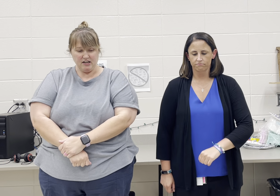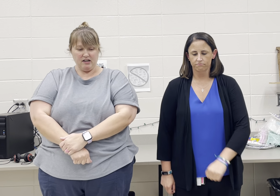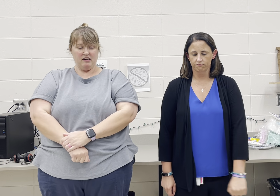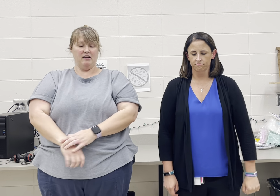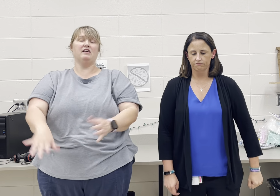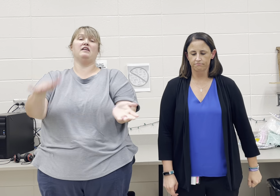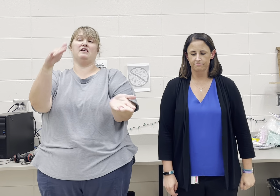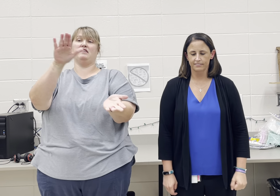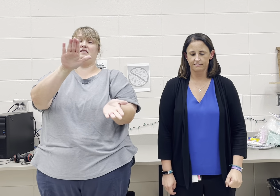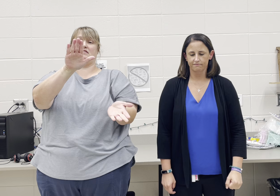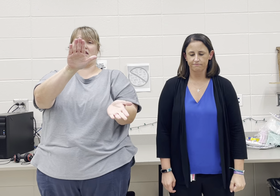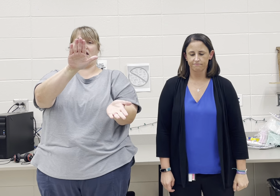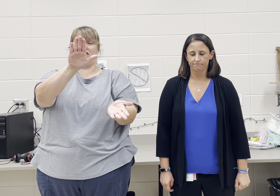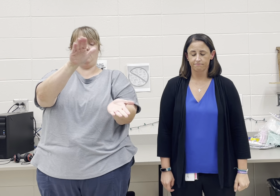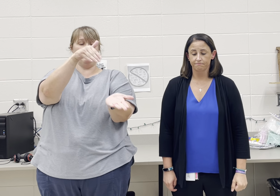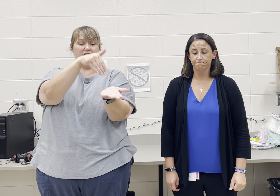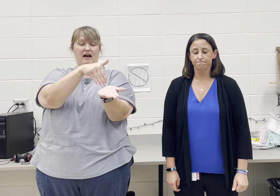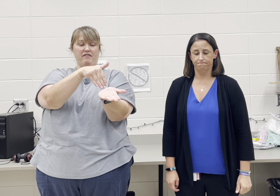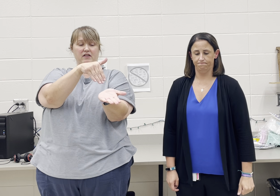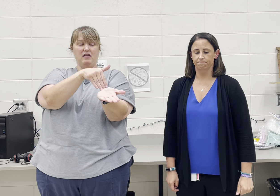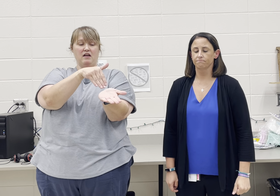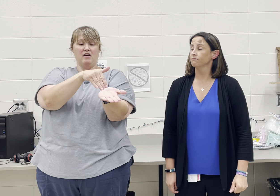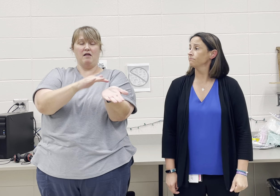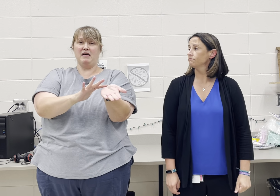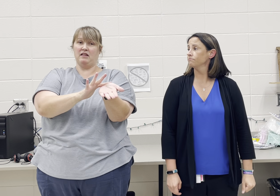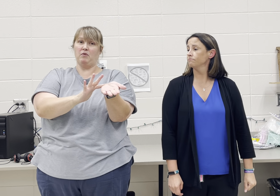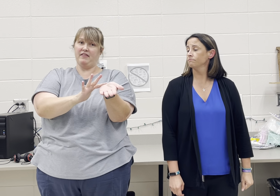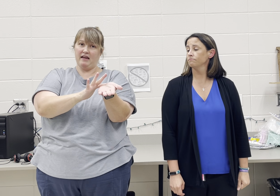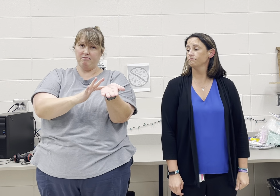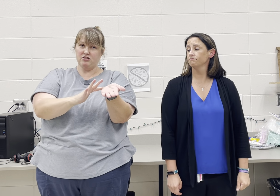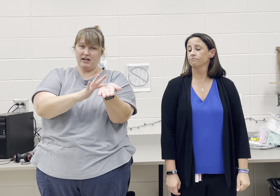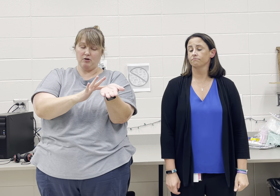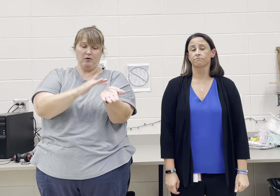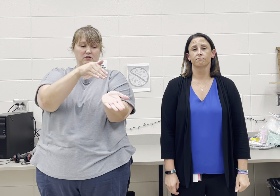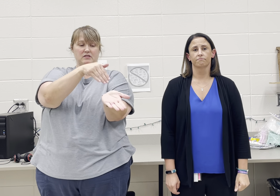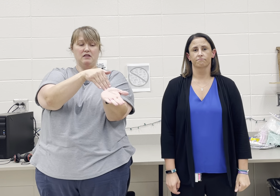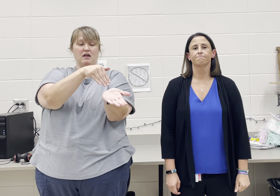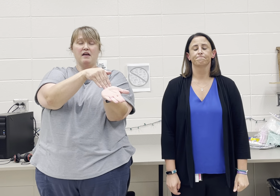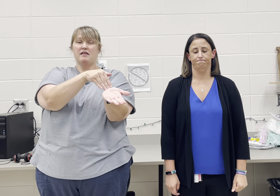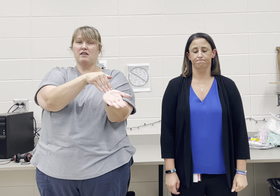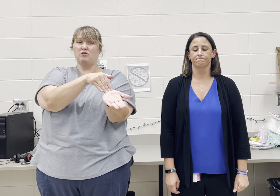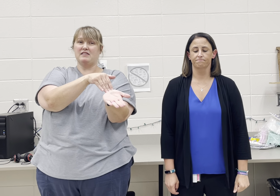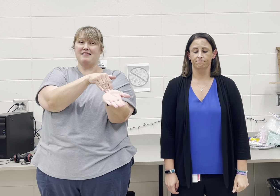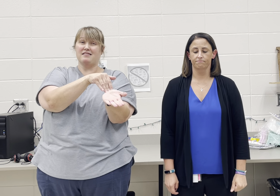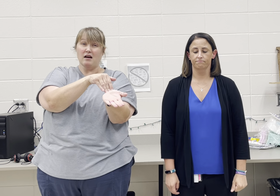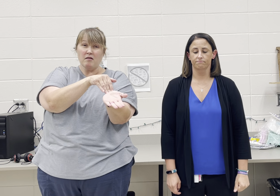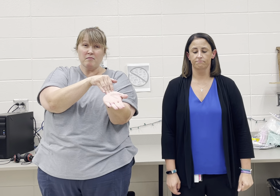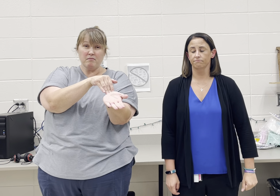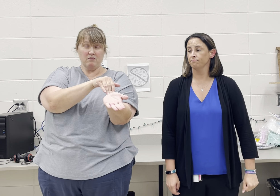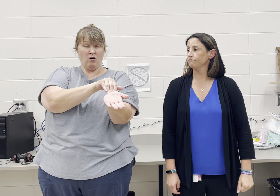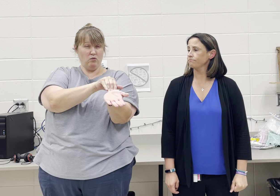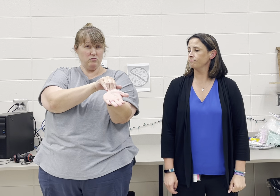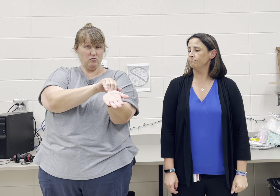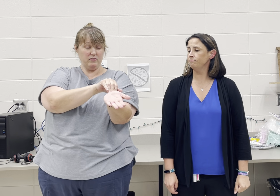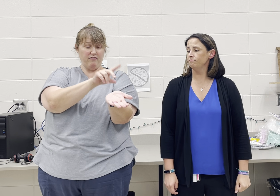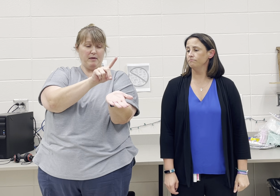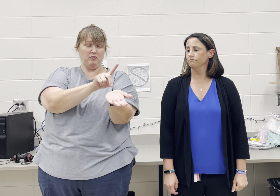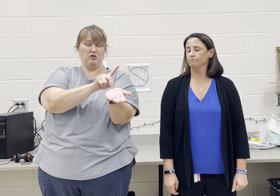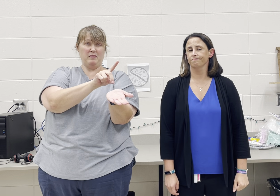Doctor. It's closed 5. Imagine like where they check your pulse. You'll see some old school deaf people do it with a